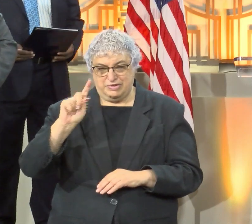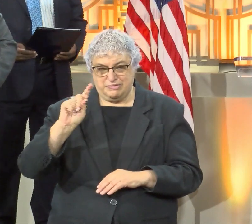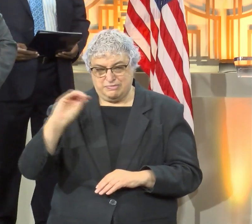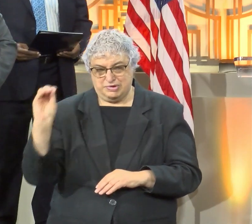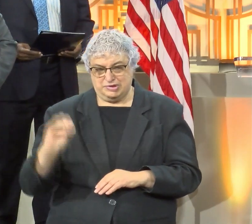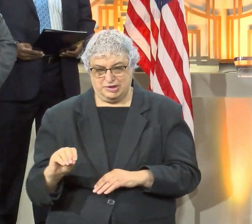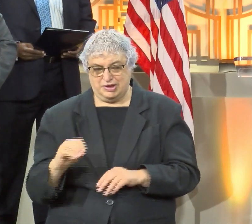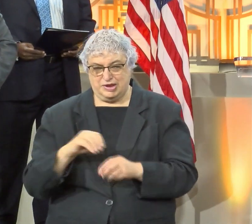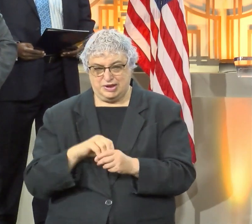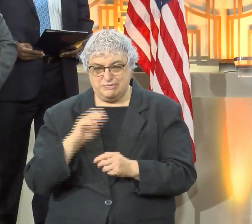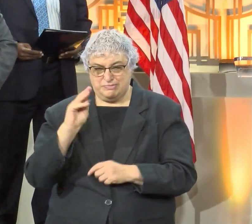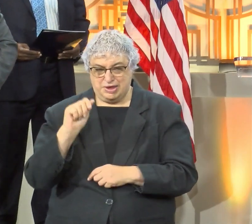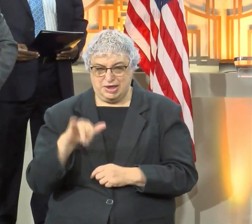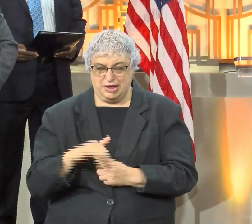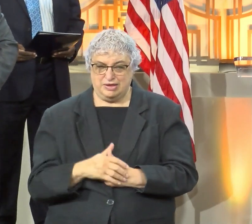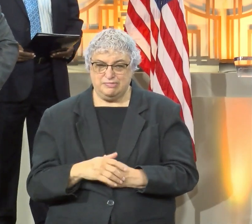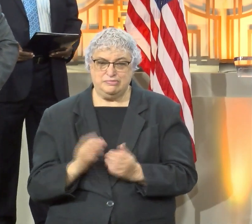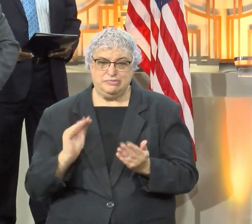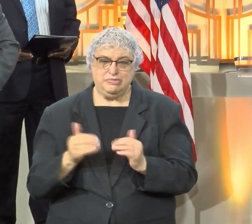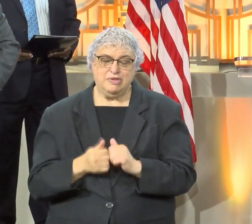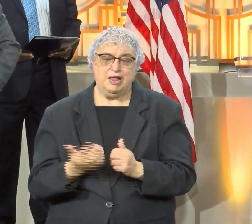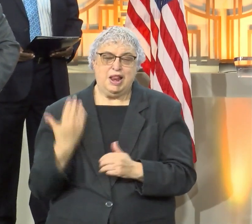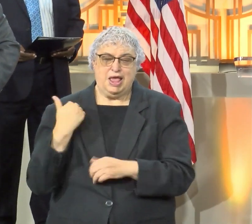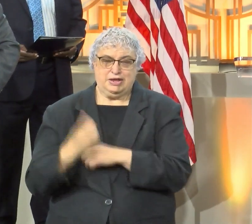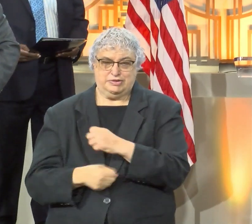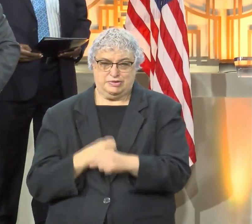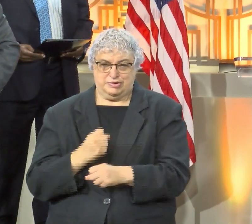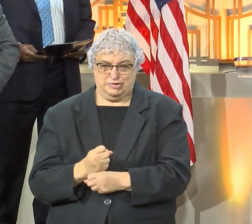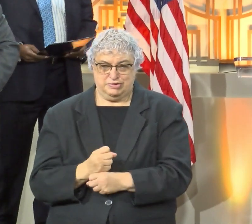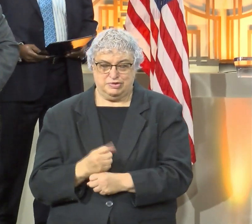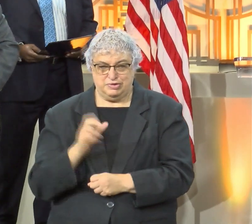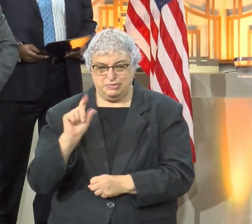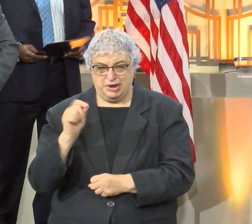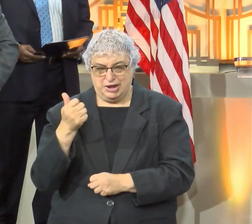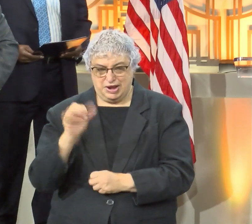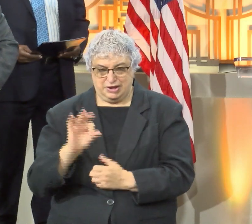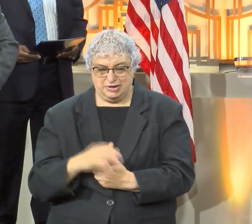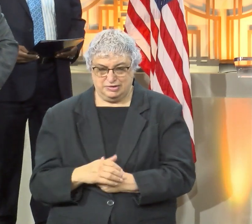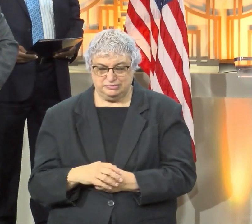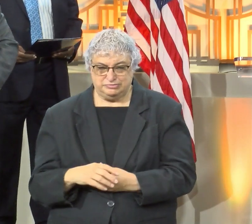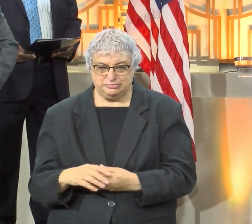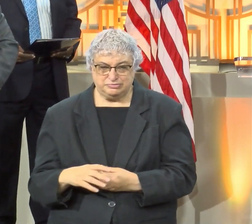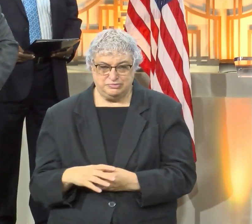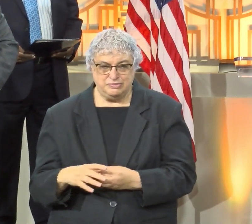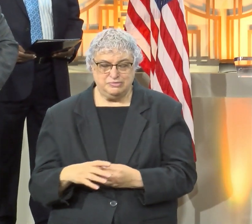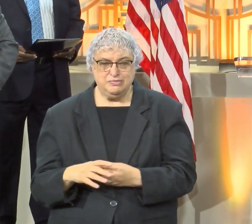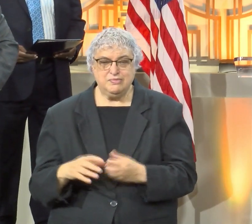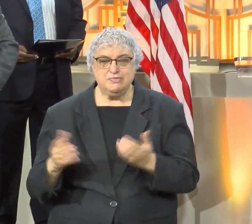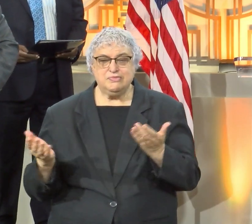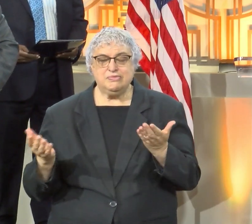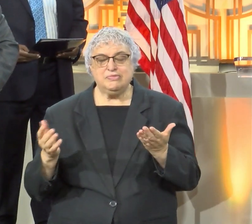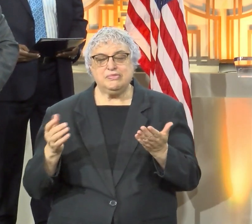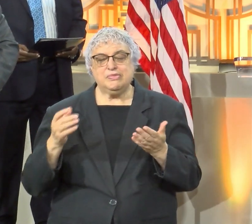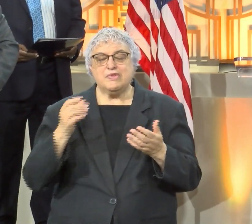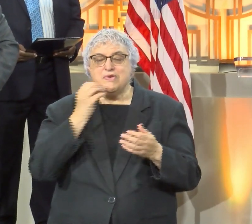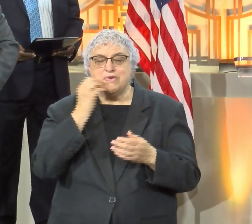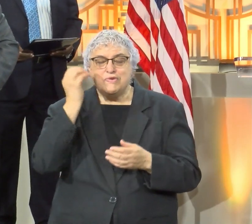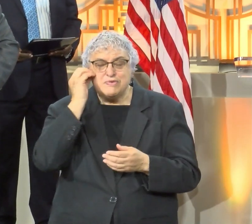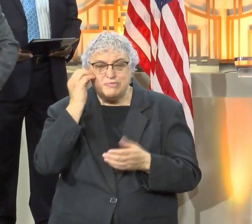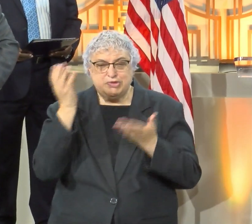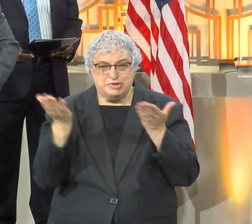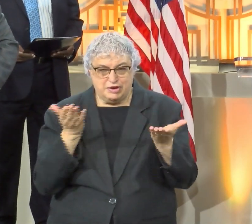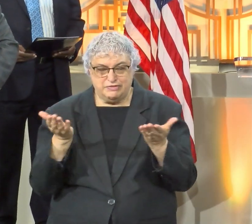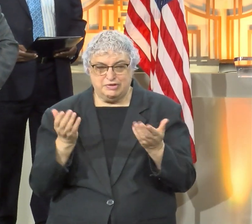15.51% in May as compared to the same months in 2019. And domestic service calls are